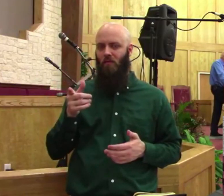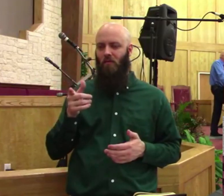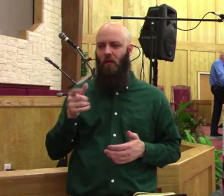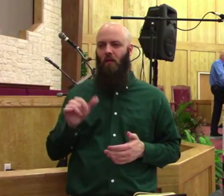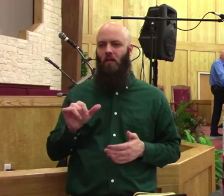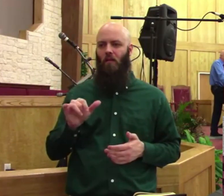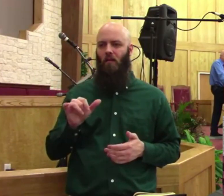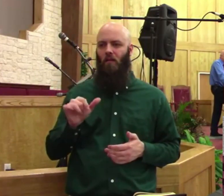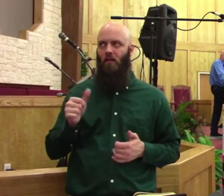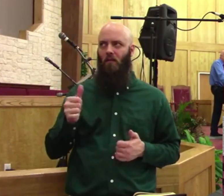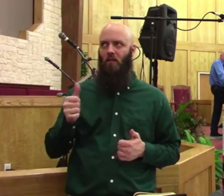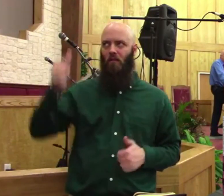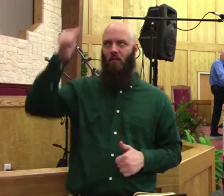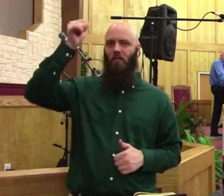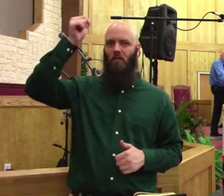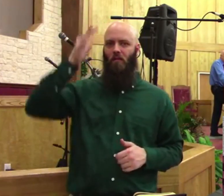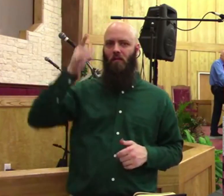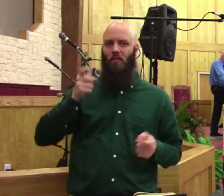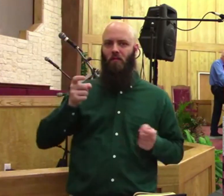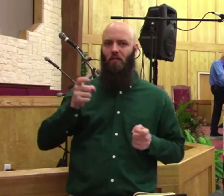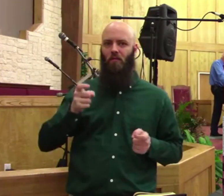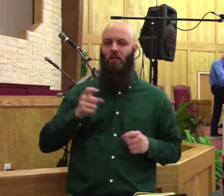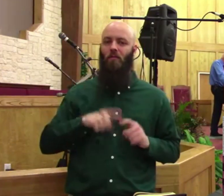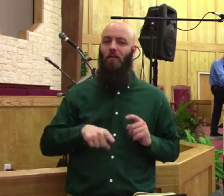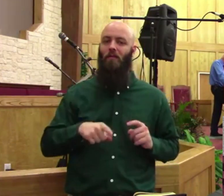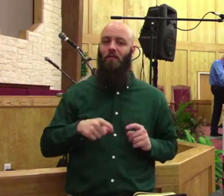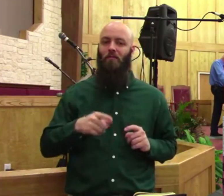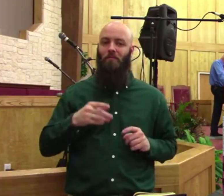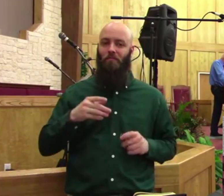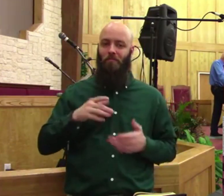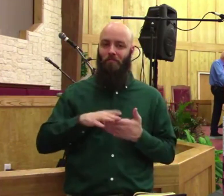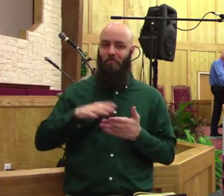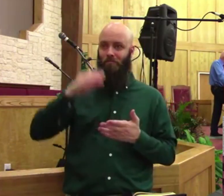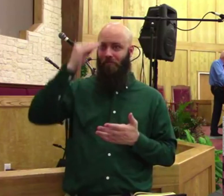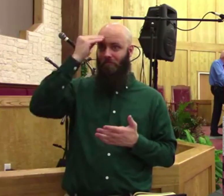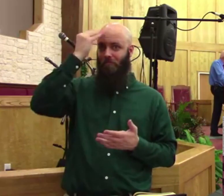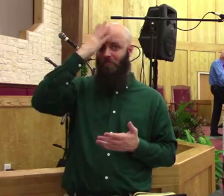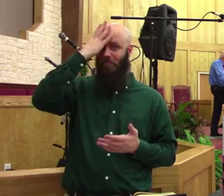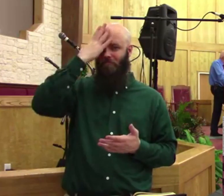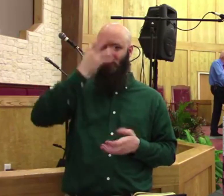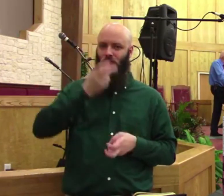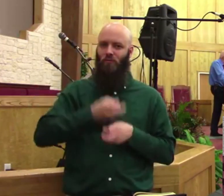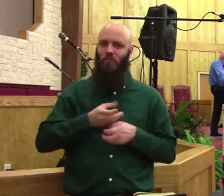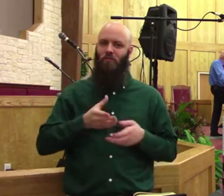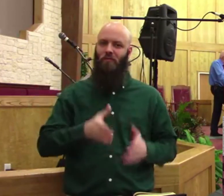that the Most High God rules, but he learned it the hard way.